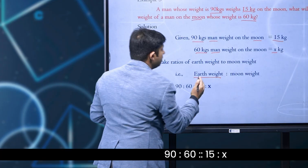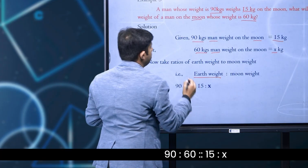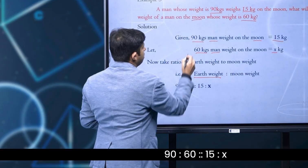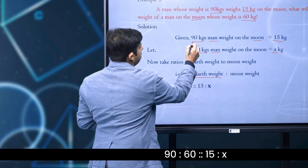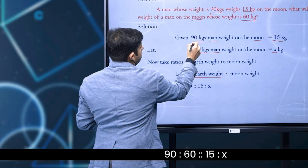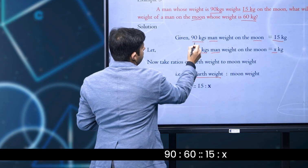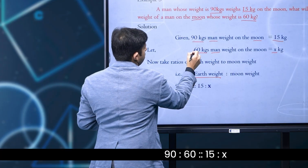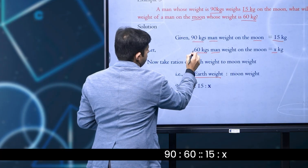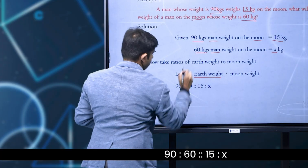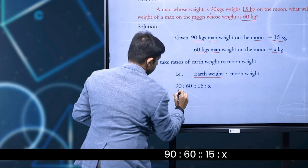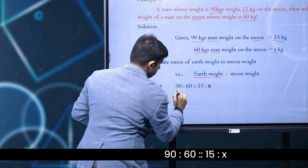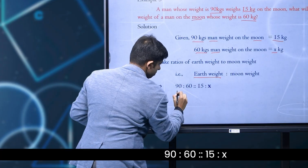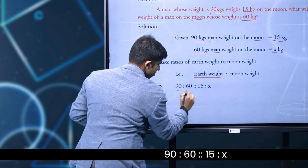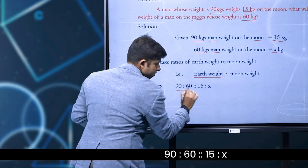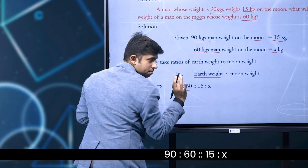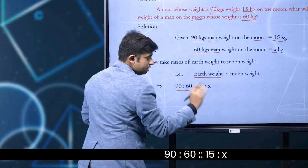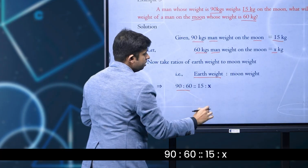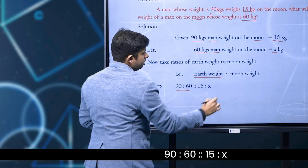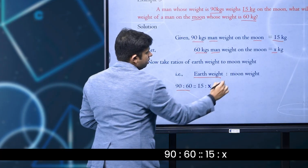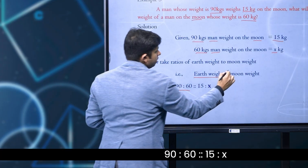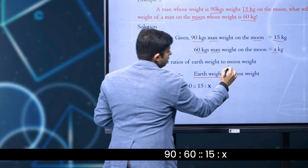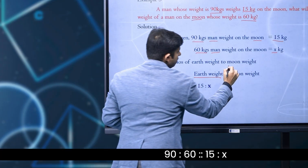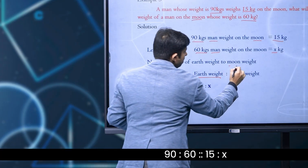"90 is to 60 is to 15 is to x.